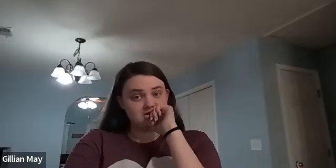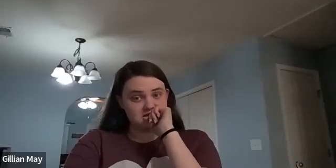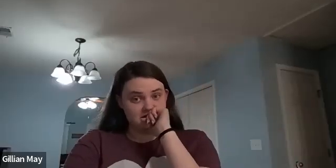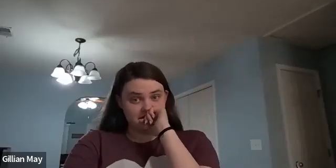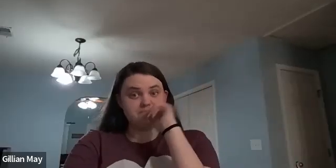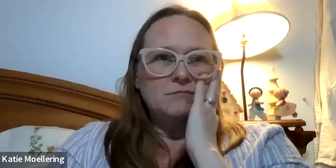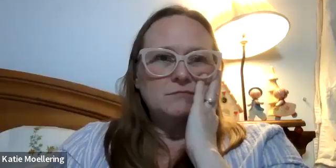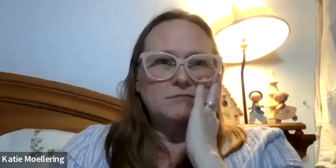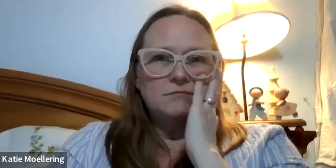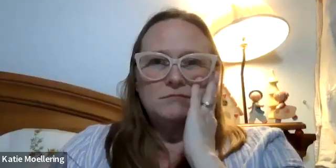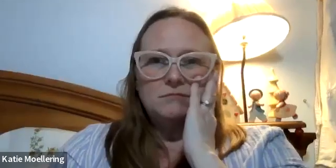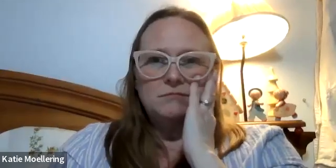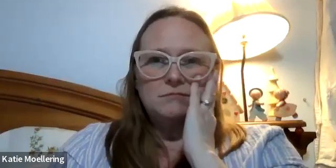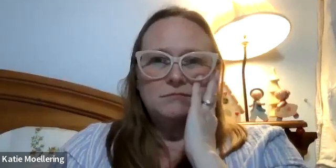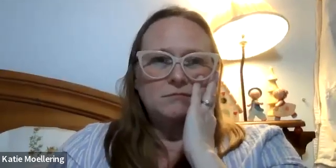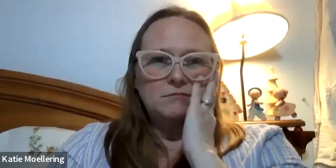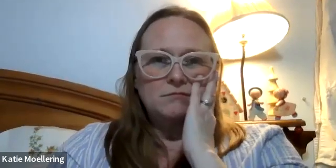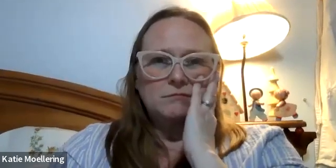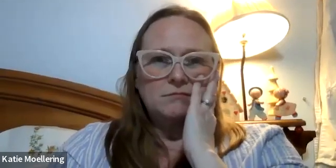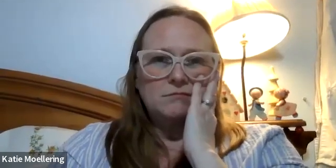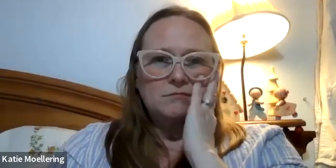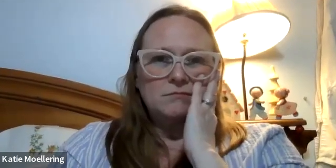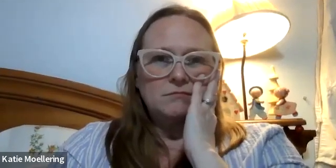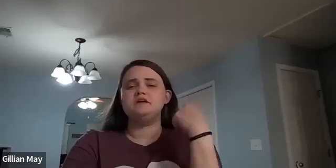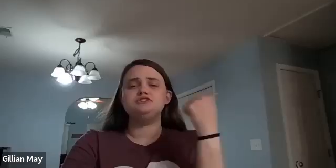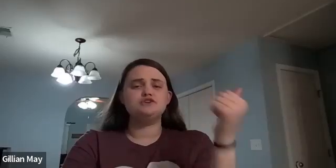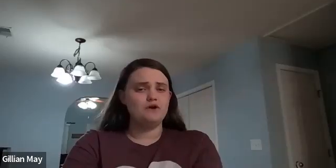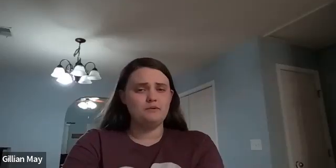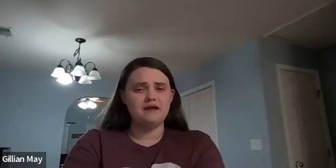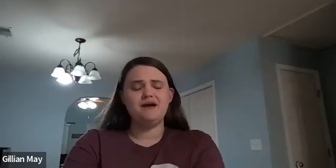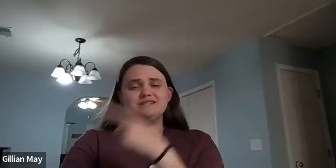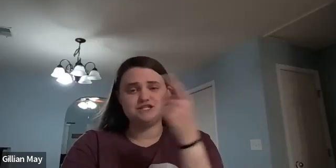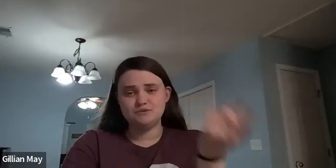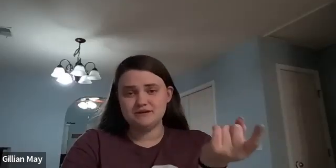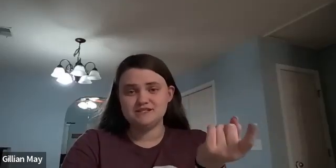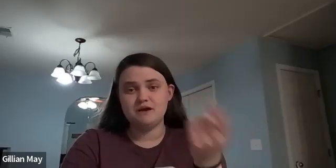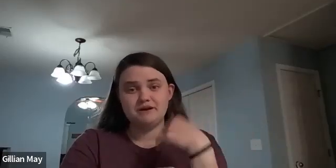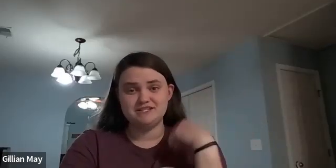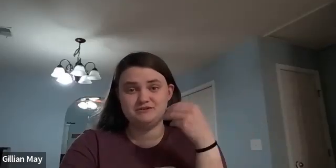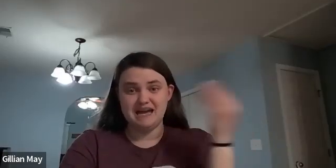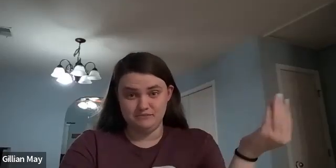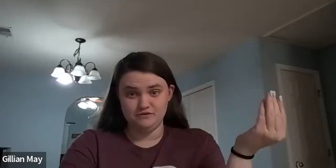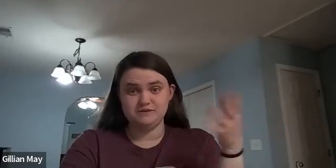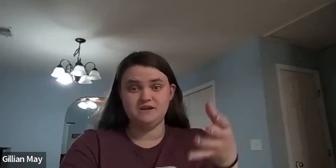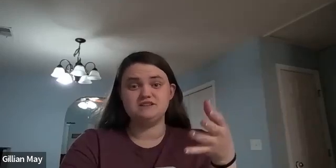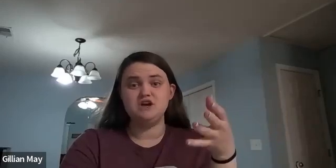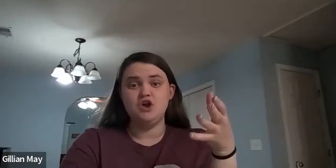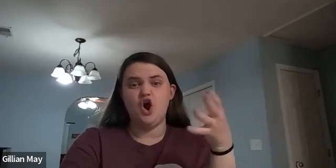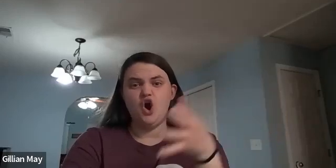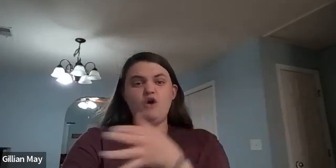think like that. They do, because I have a lot of parents who always concerned. They're just like, they're just so far away. That was actually one of the reasons why one of my students had moved, was because her